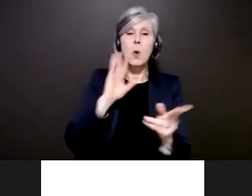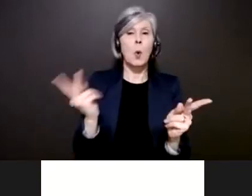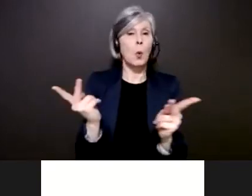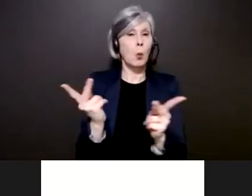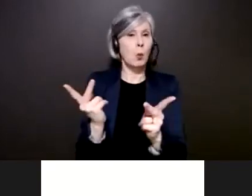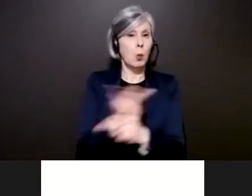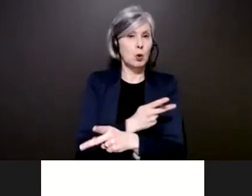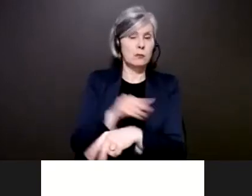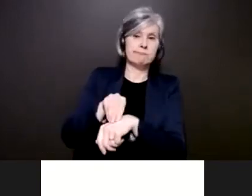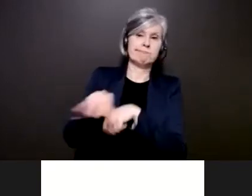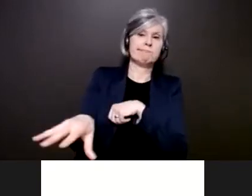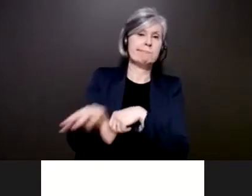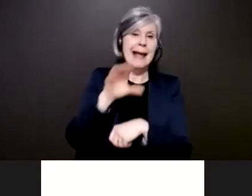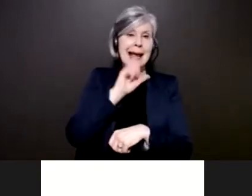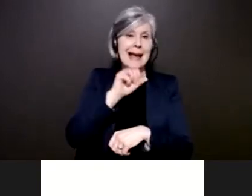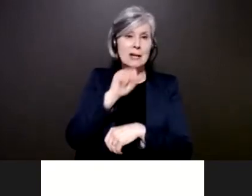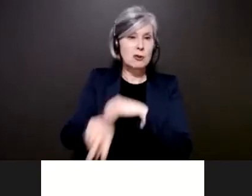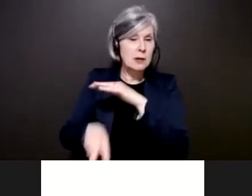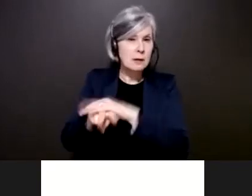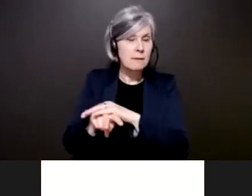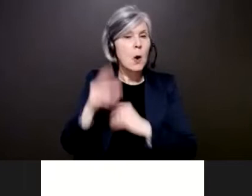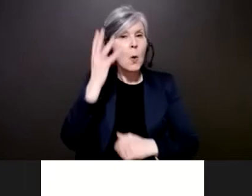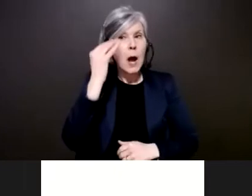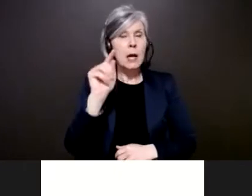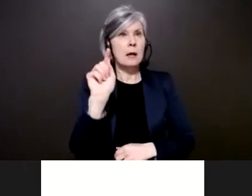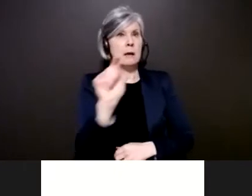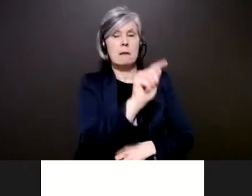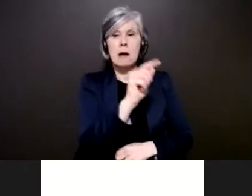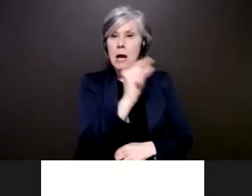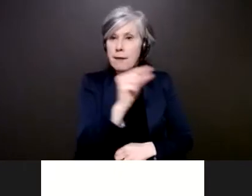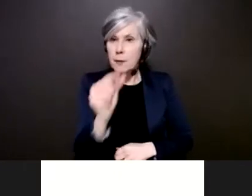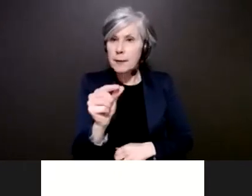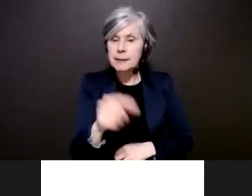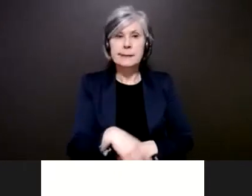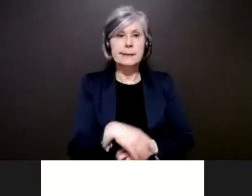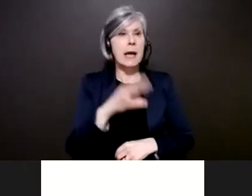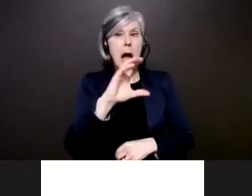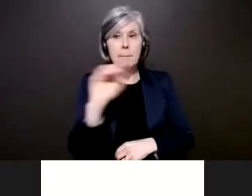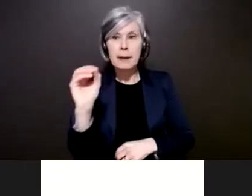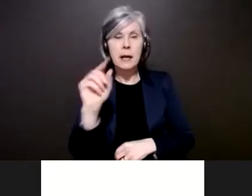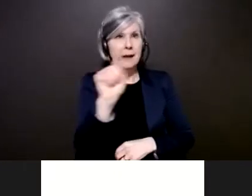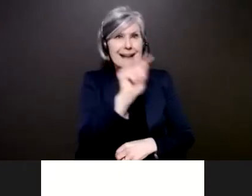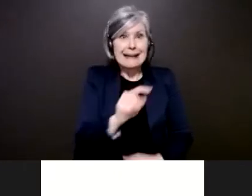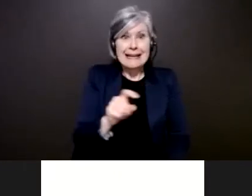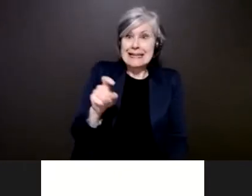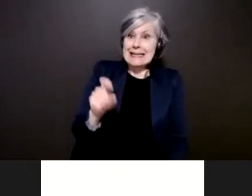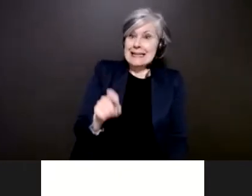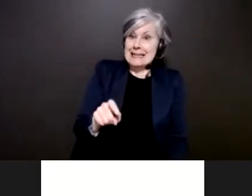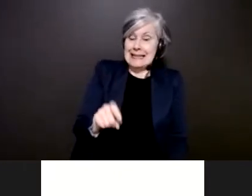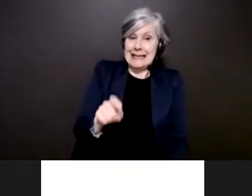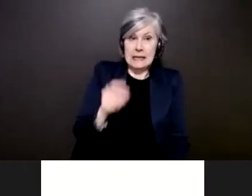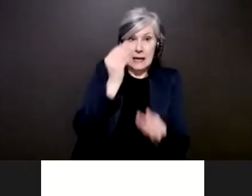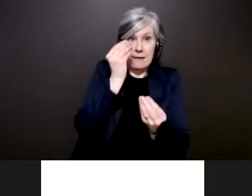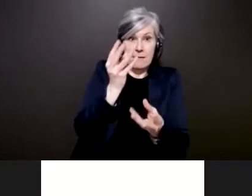is relied upon by governments, by institutions, corporations, and others to create this unfair,